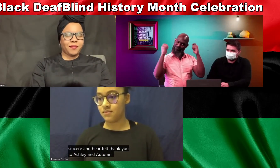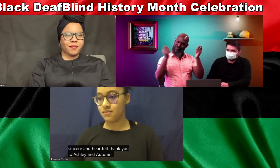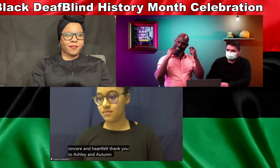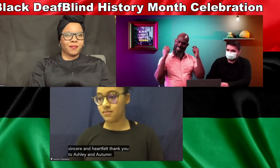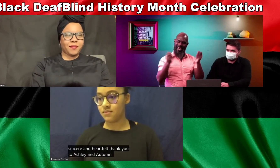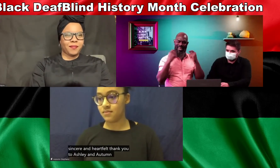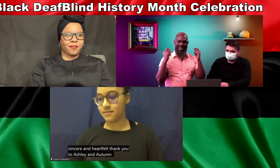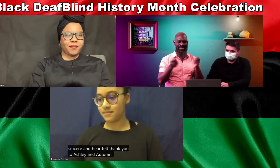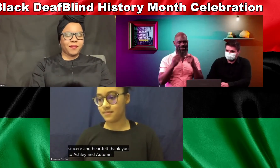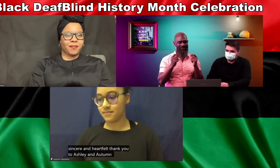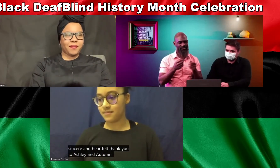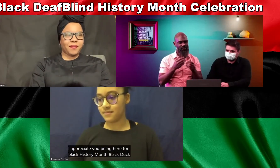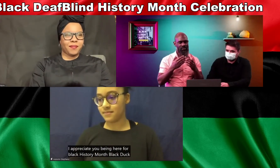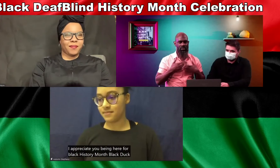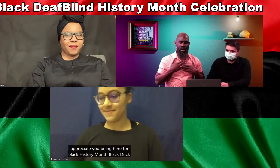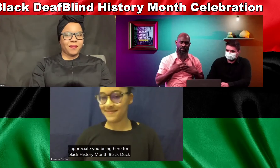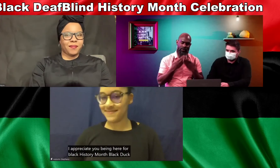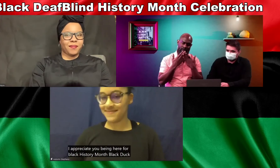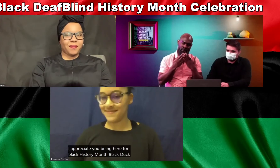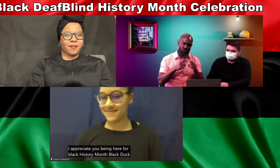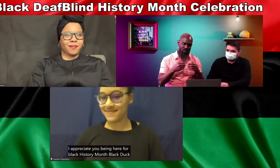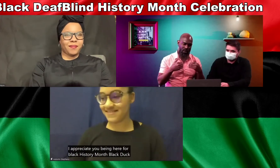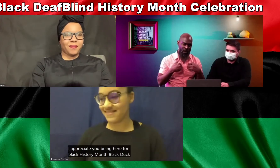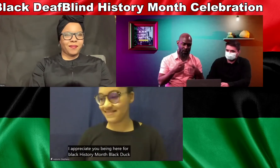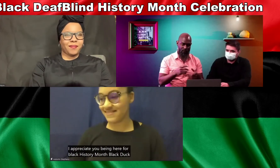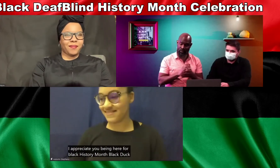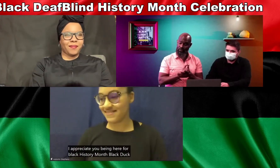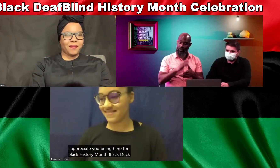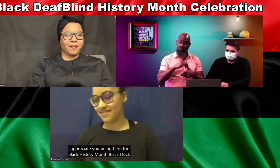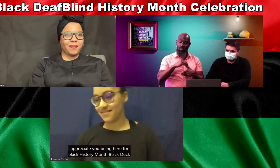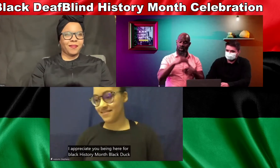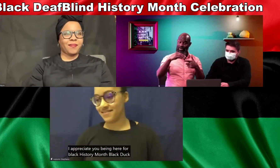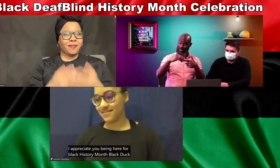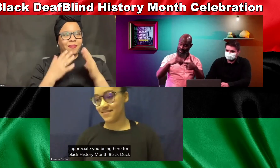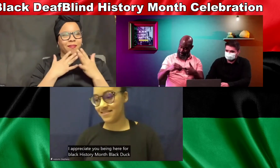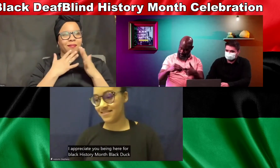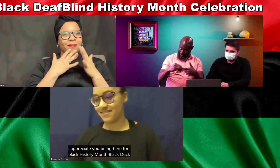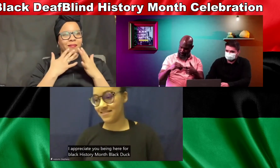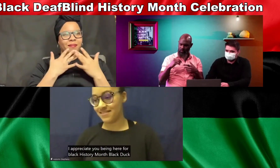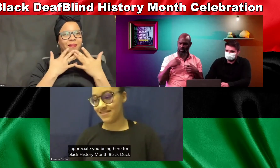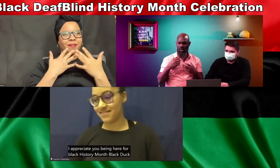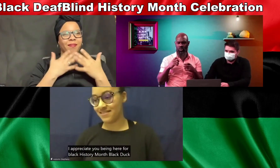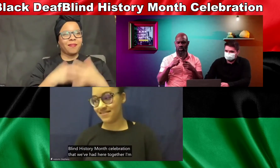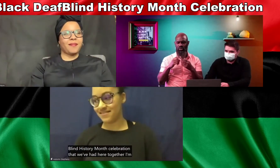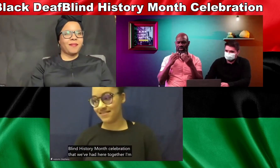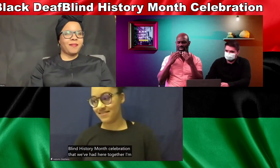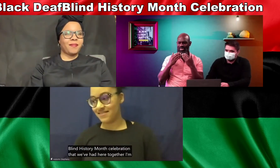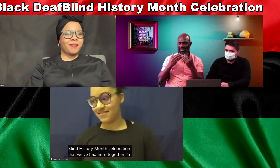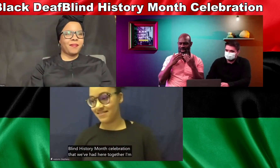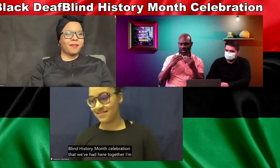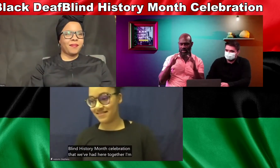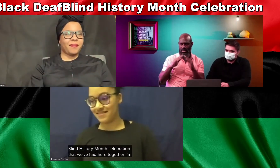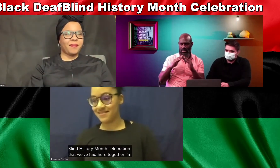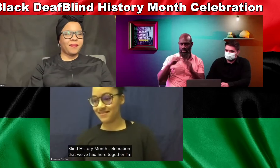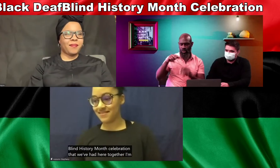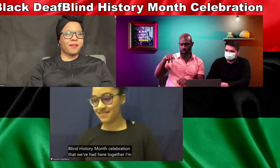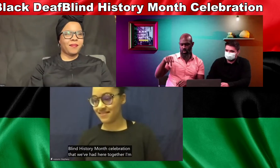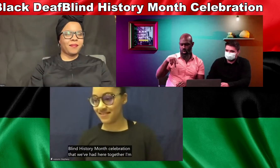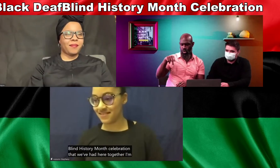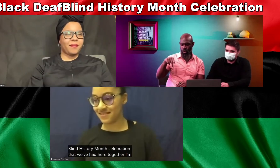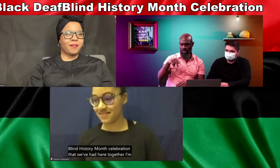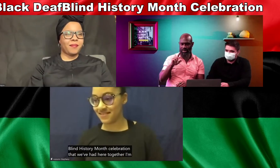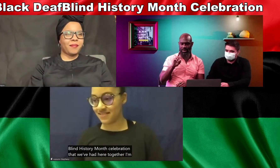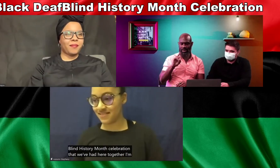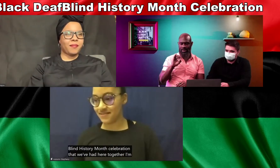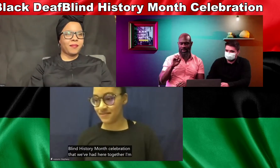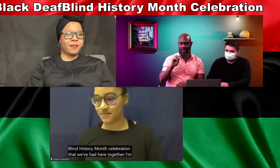Deaf Blind History Month, this celebration that we've had here together. I'm so happy that you could be here. And in addition, I